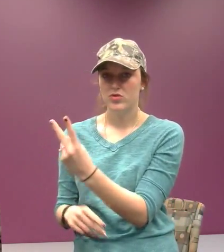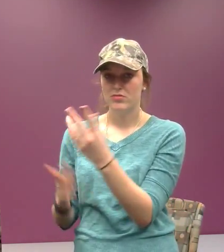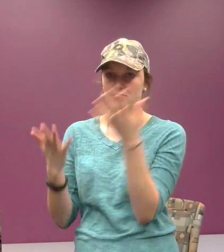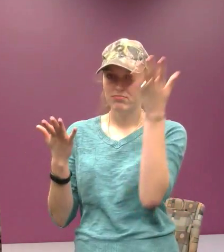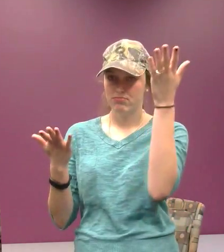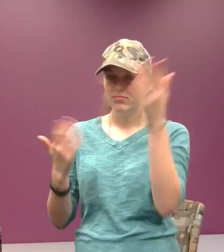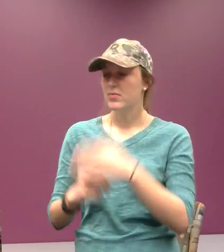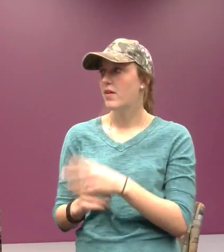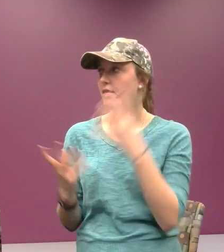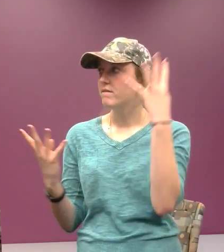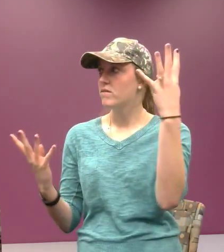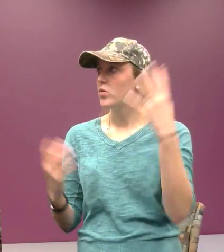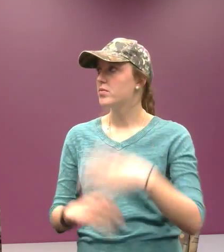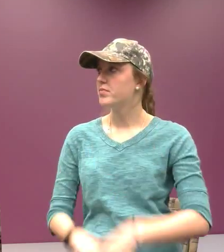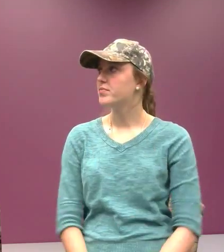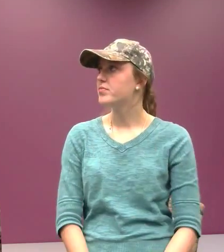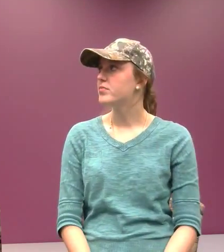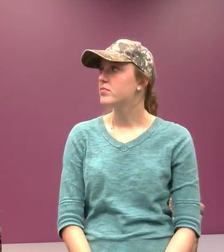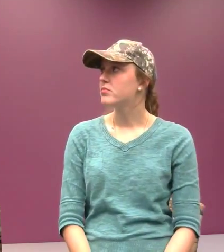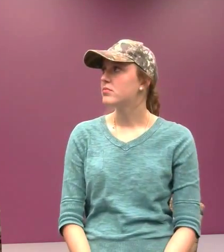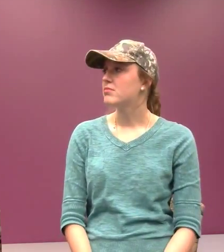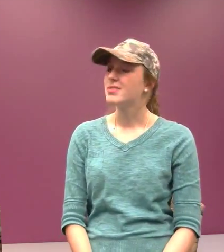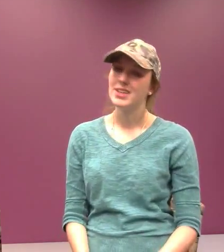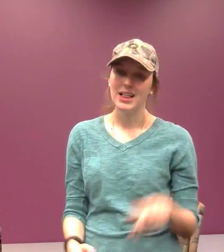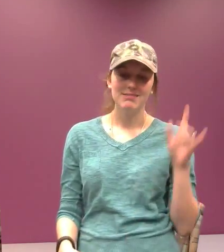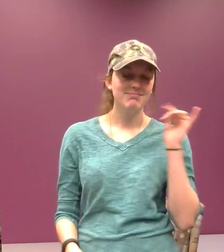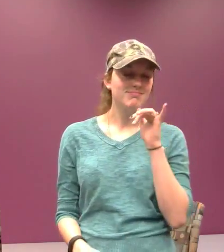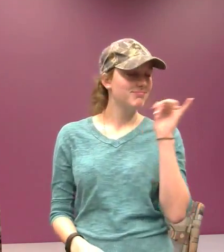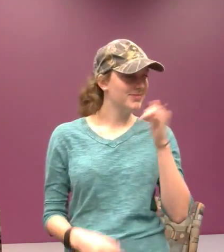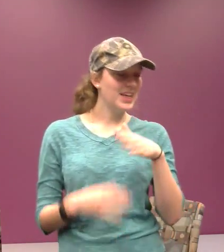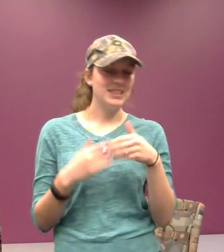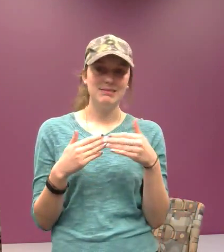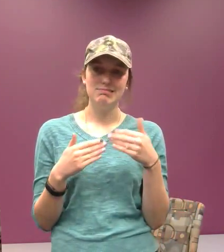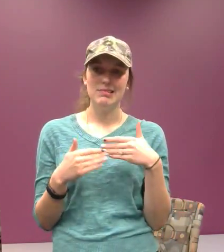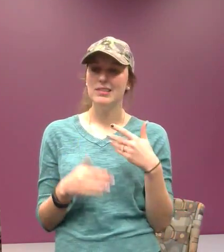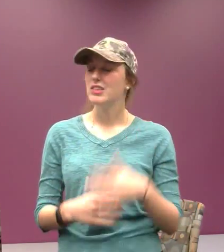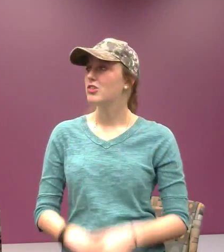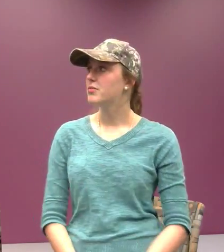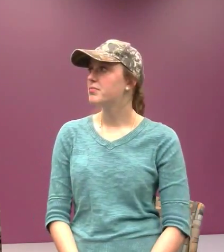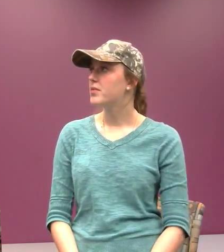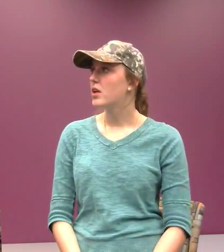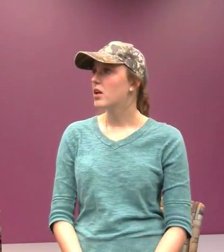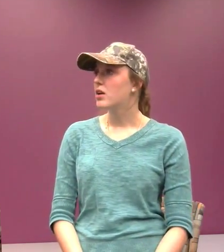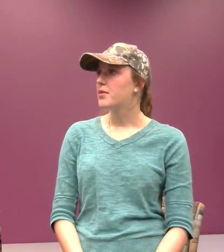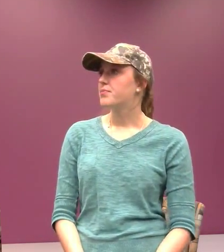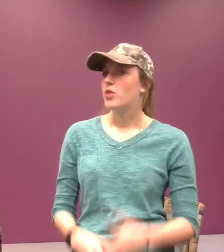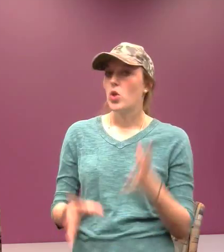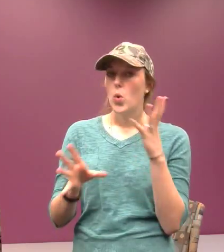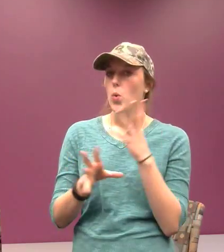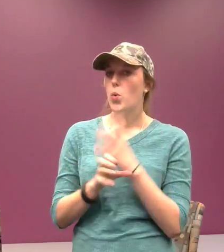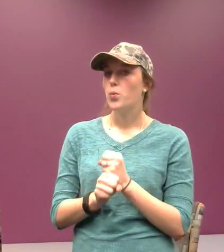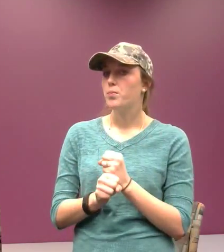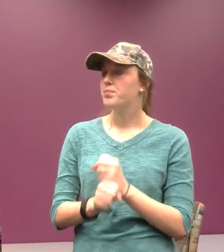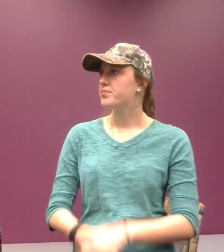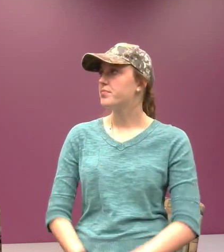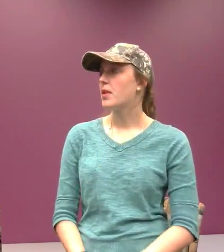taken care of. That's a little easier than writing the complete prime factorization. But the safe way is to do the